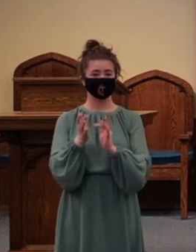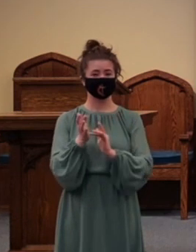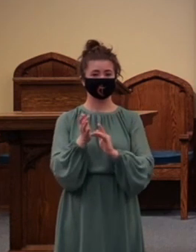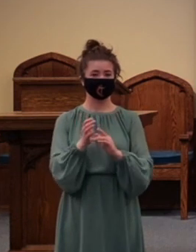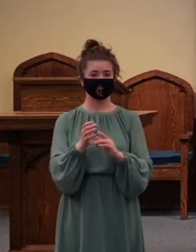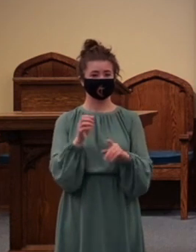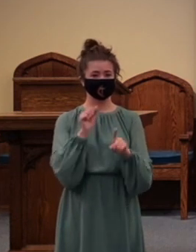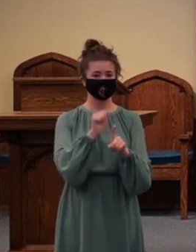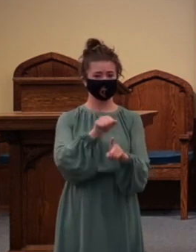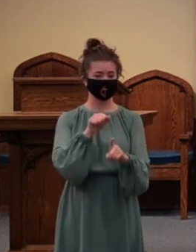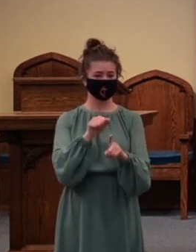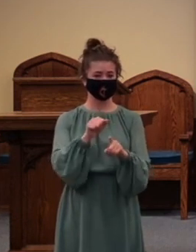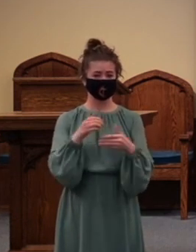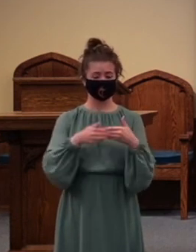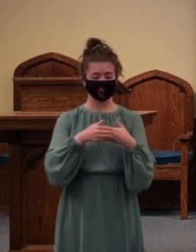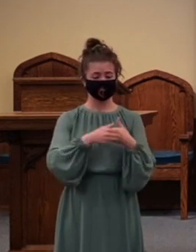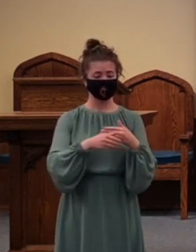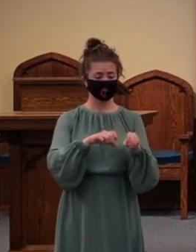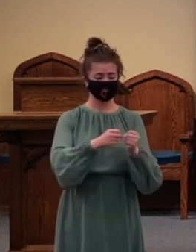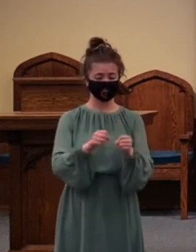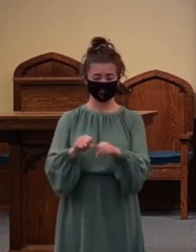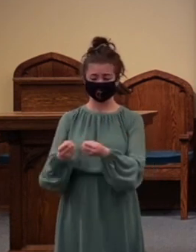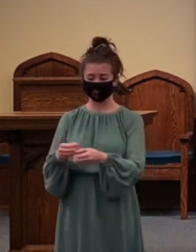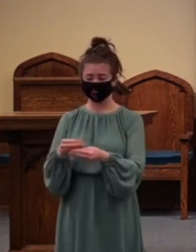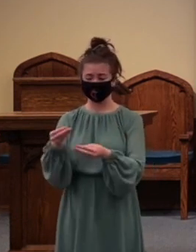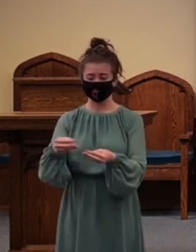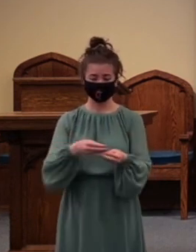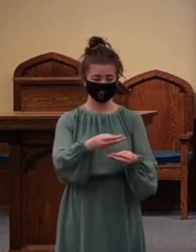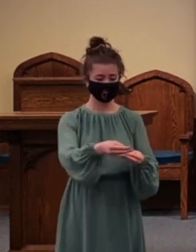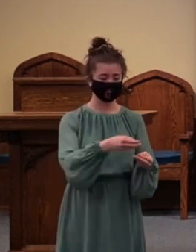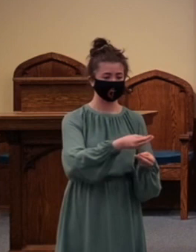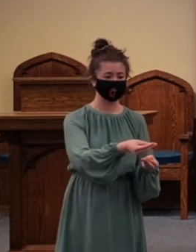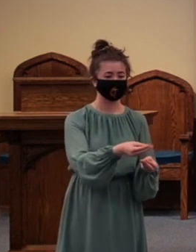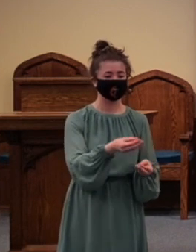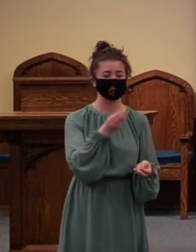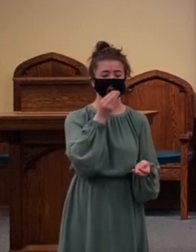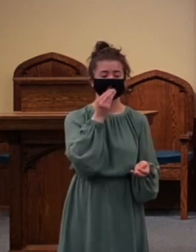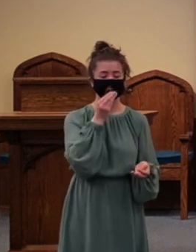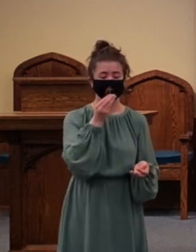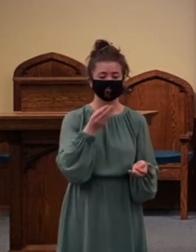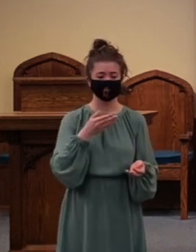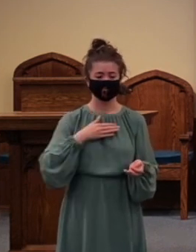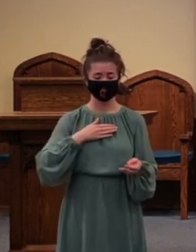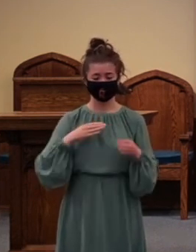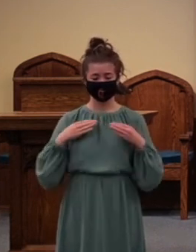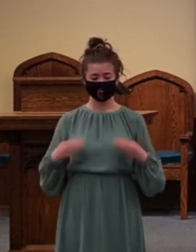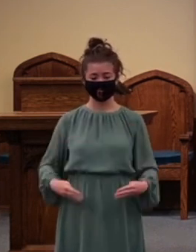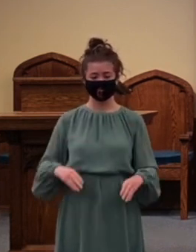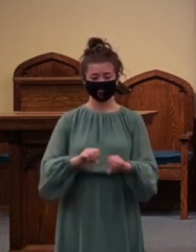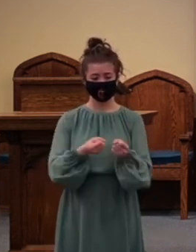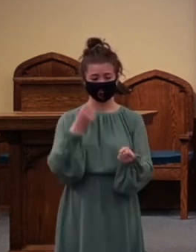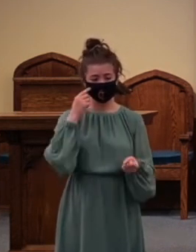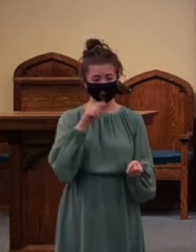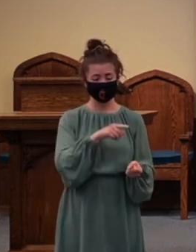bread, he broke it, he passed it out among his disciples, and he said, take, eat. This is my body broken for